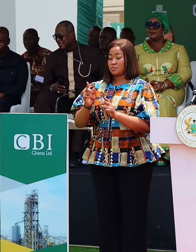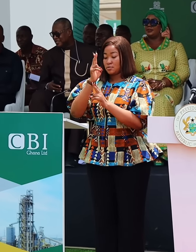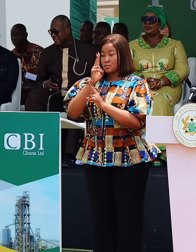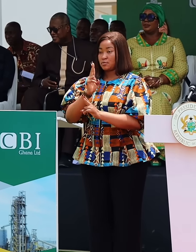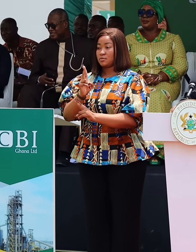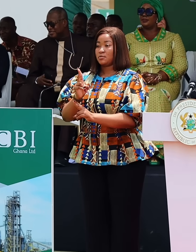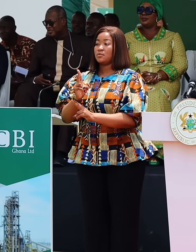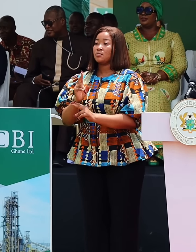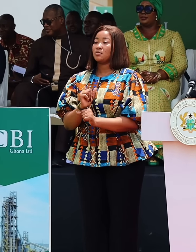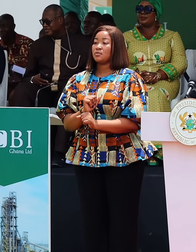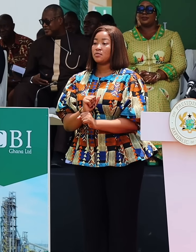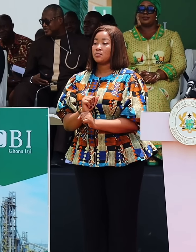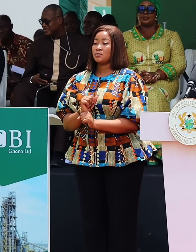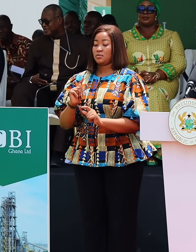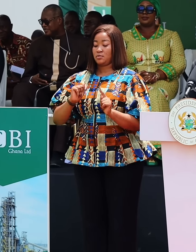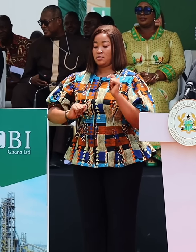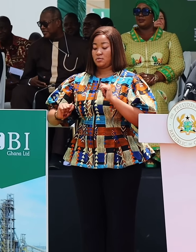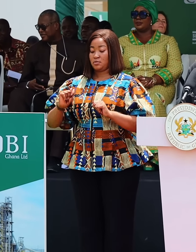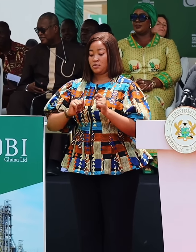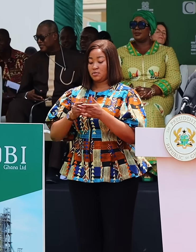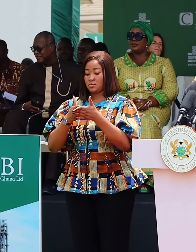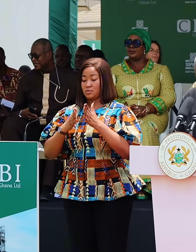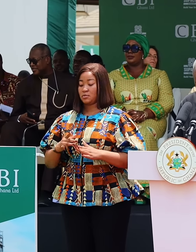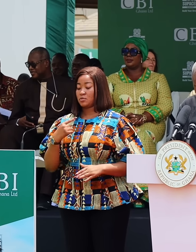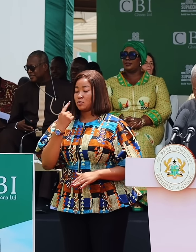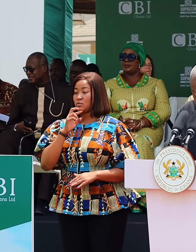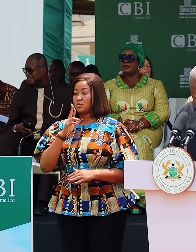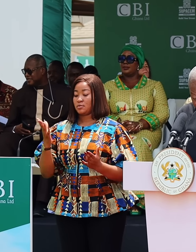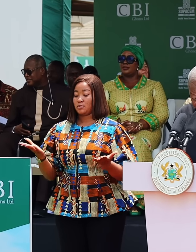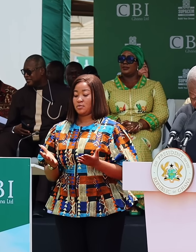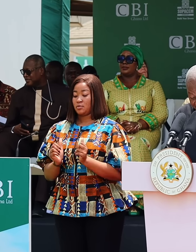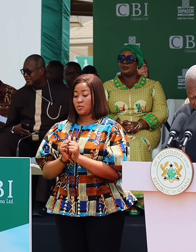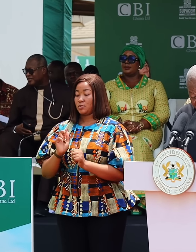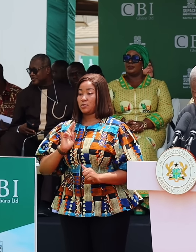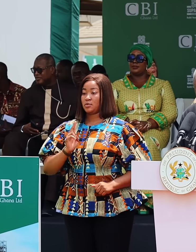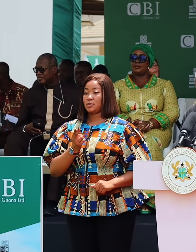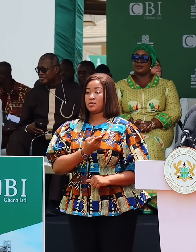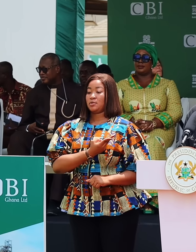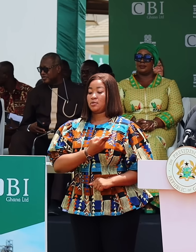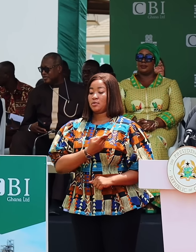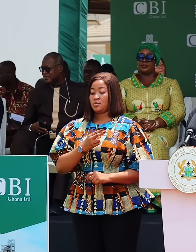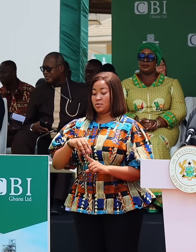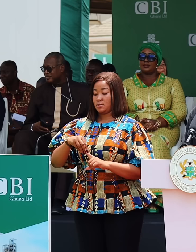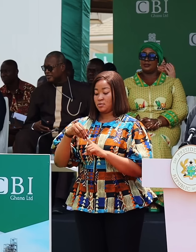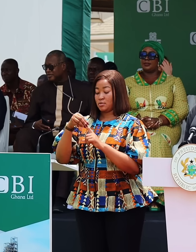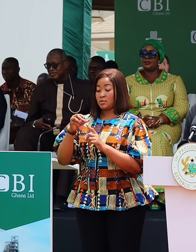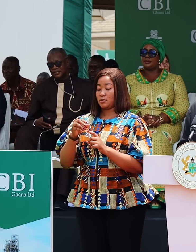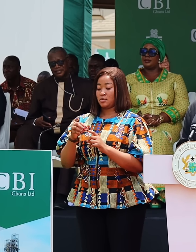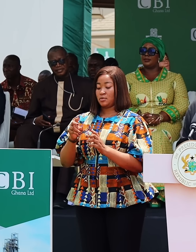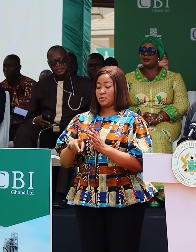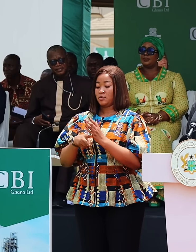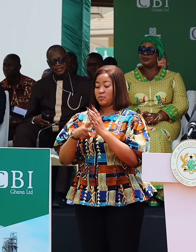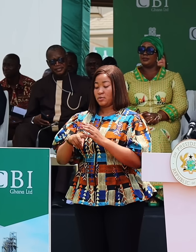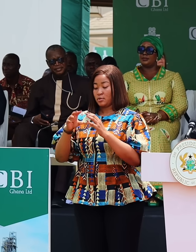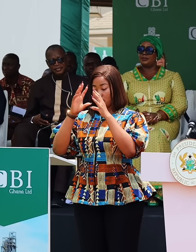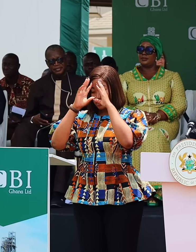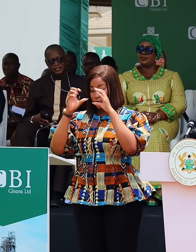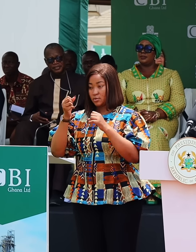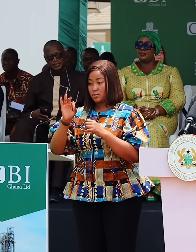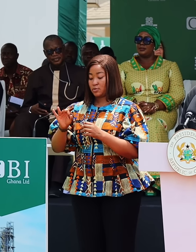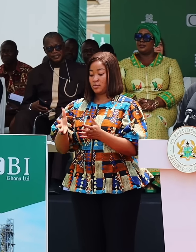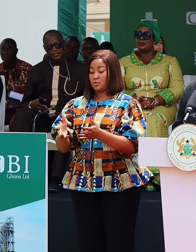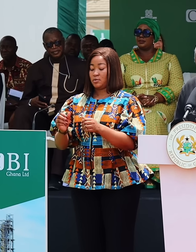our traditional leaders who are here with us, especially the Vice President of the PROM Traditional